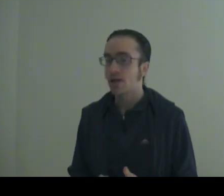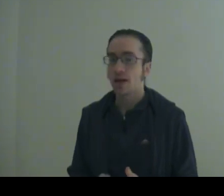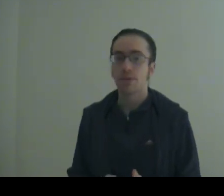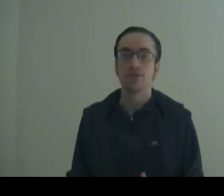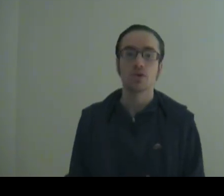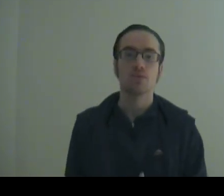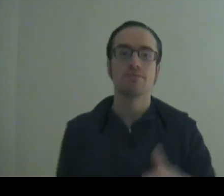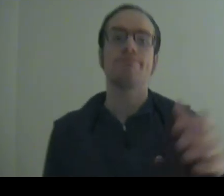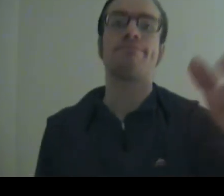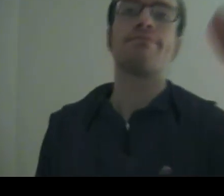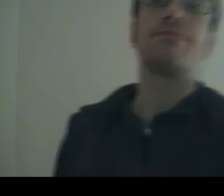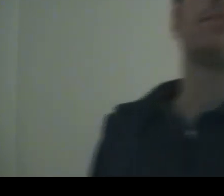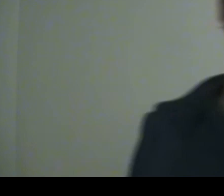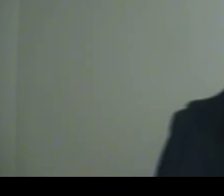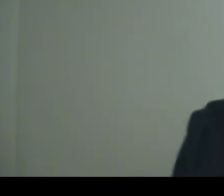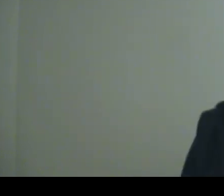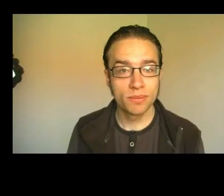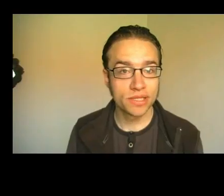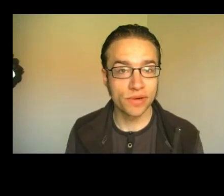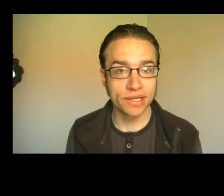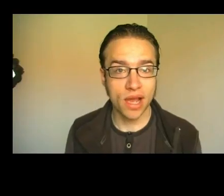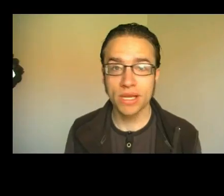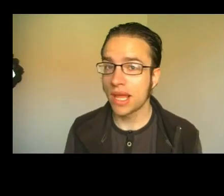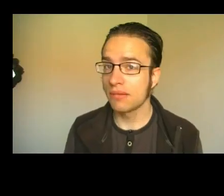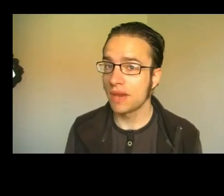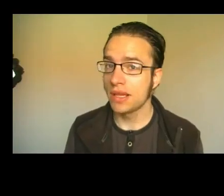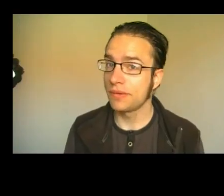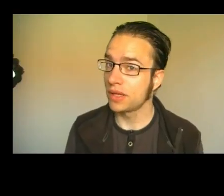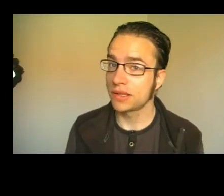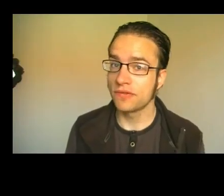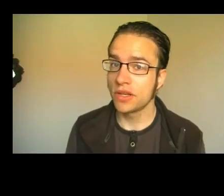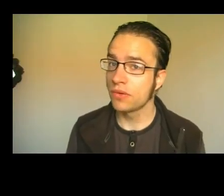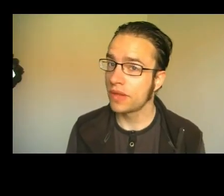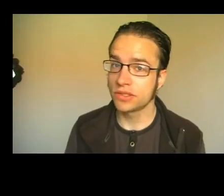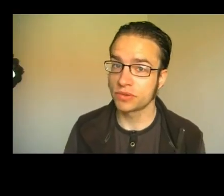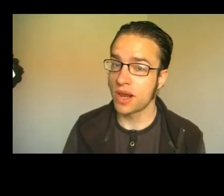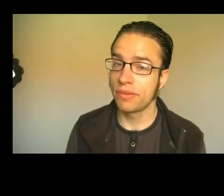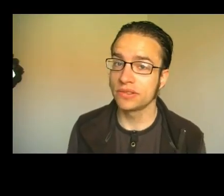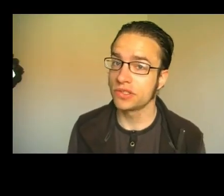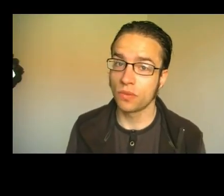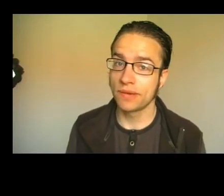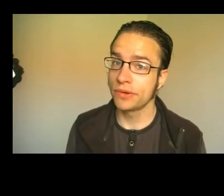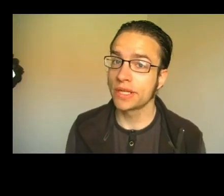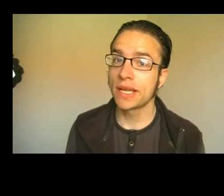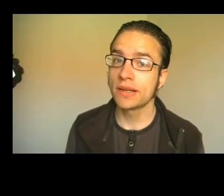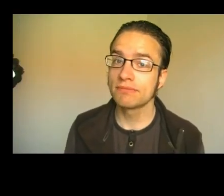I believe so. Please rate and comment, and hey, if you like this video, that subscribe button's just waiting for you to click it.